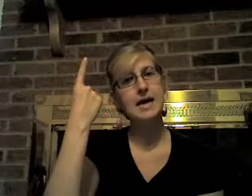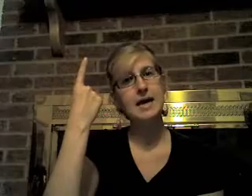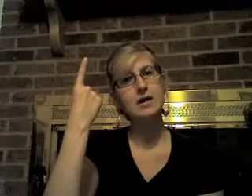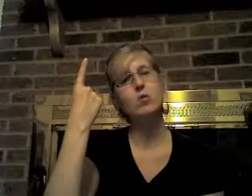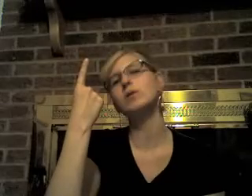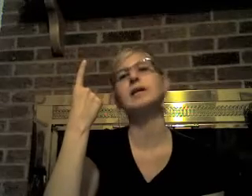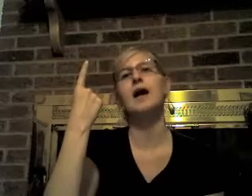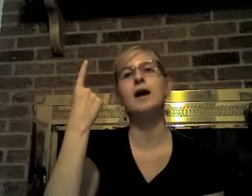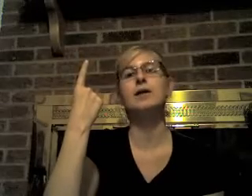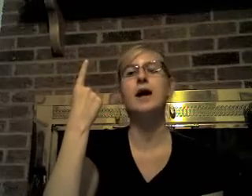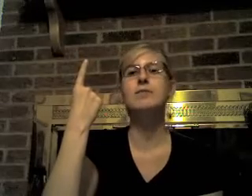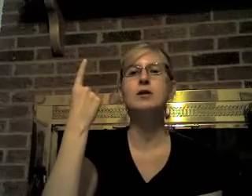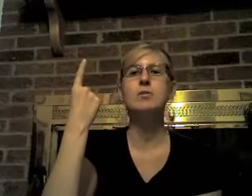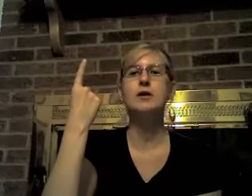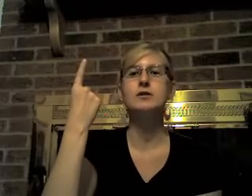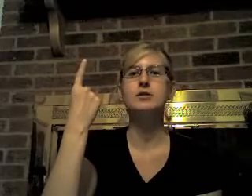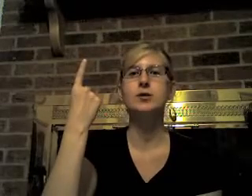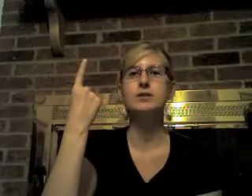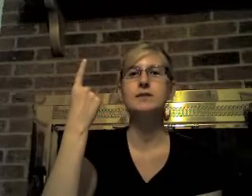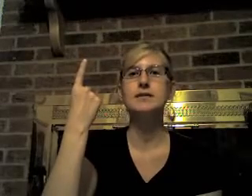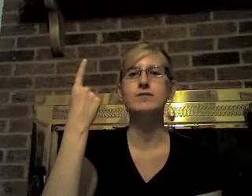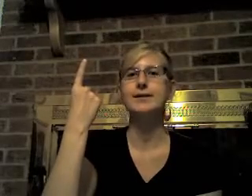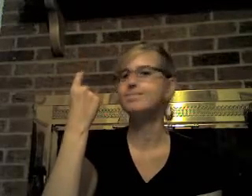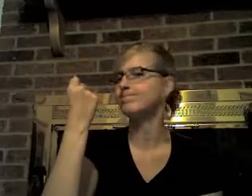sign, only our non-manual markers are going to be different.